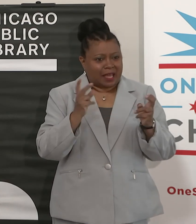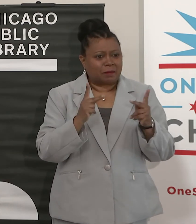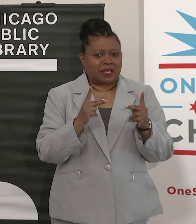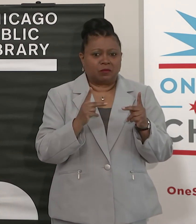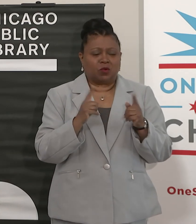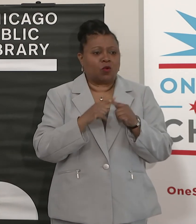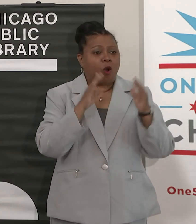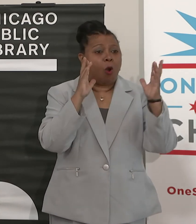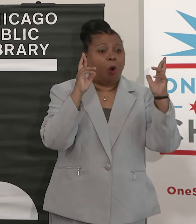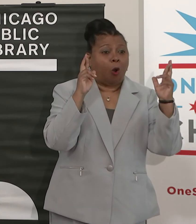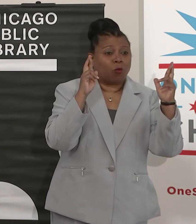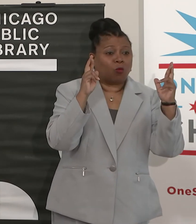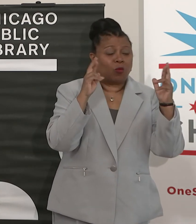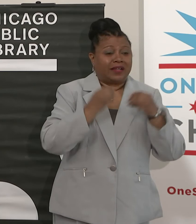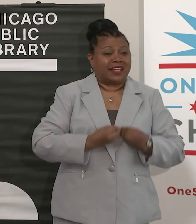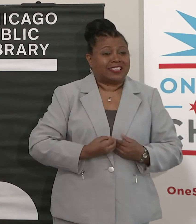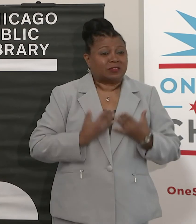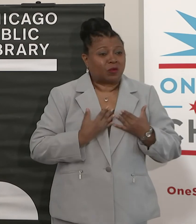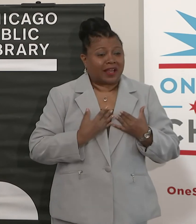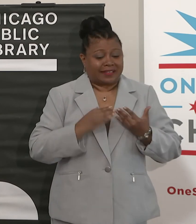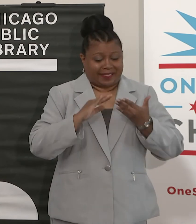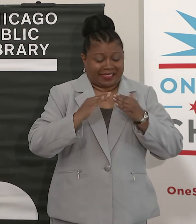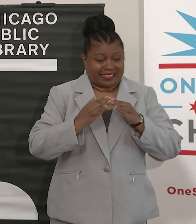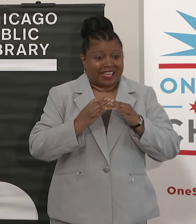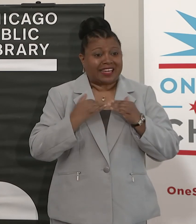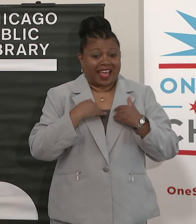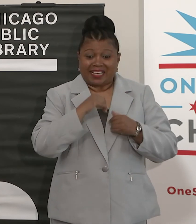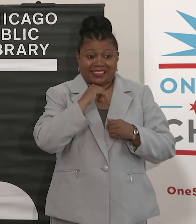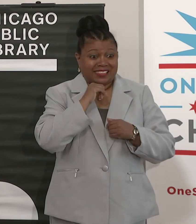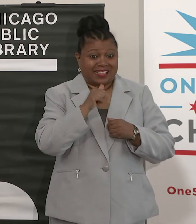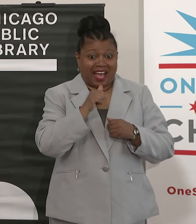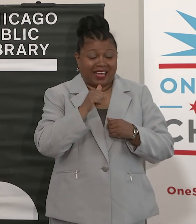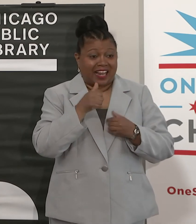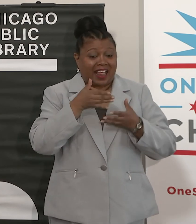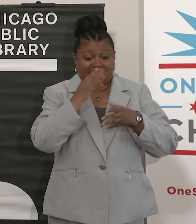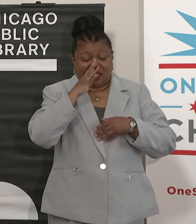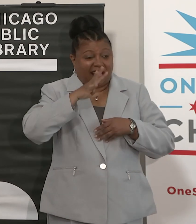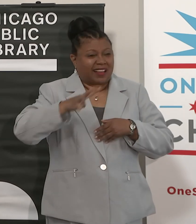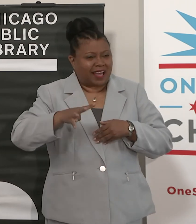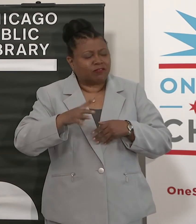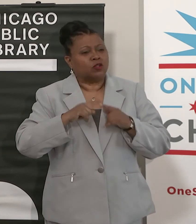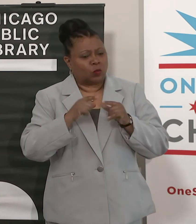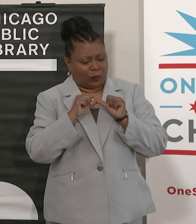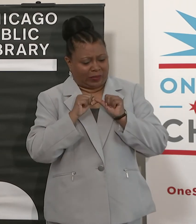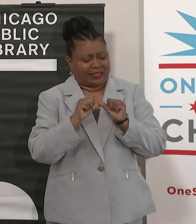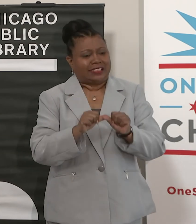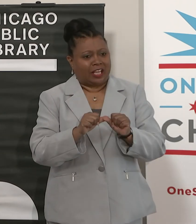people hope and inspiration that the city has not left them. So we're going to